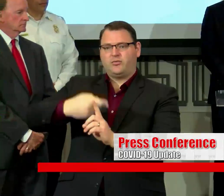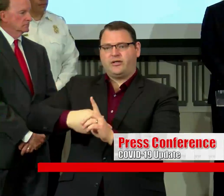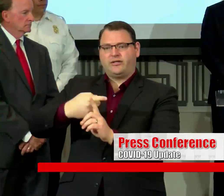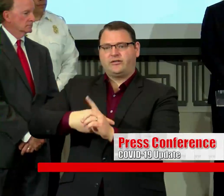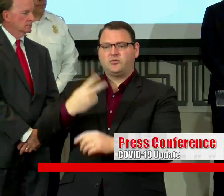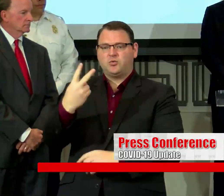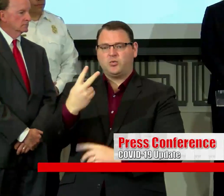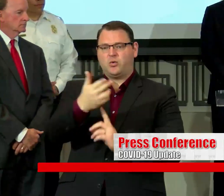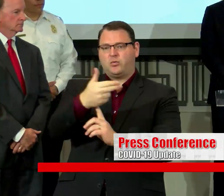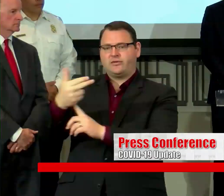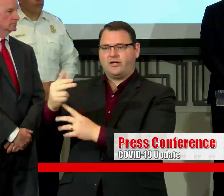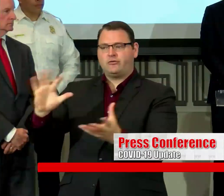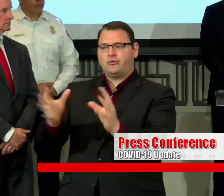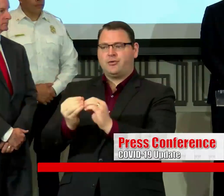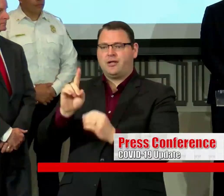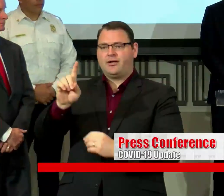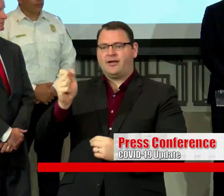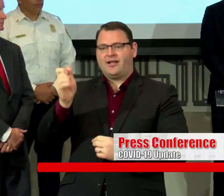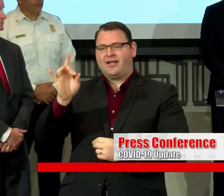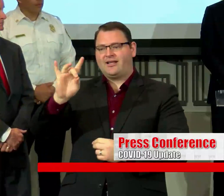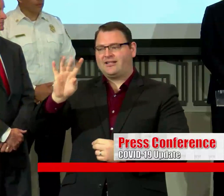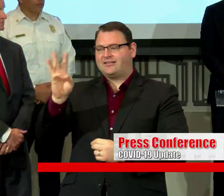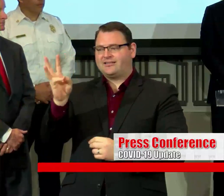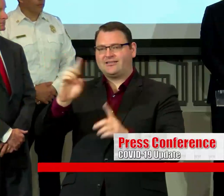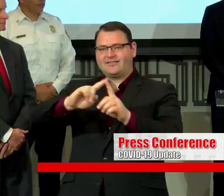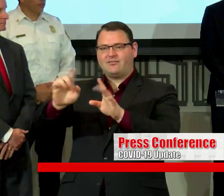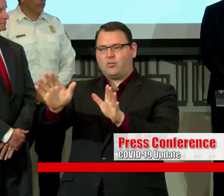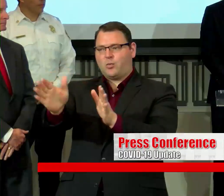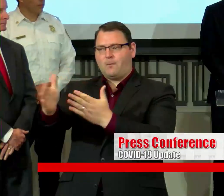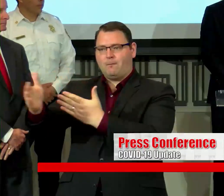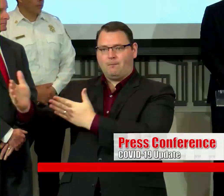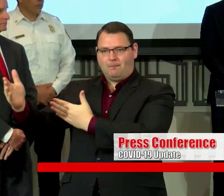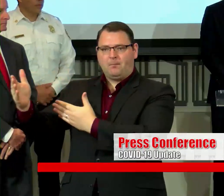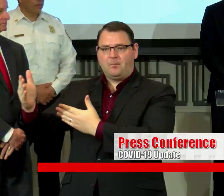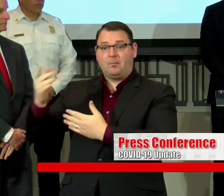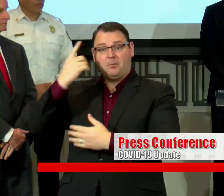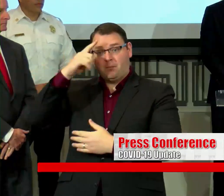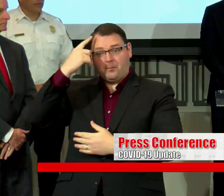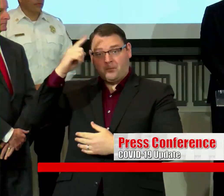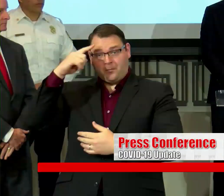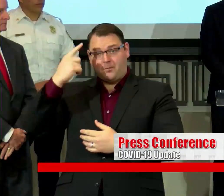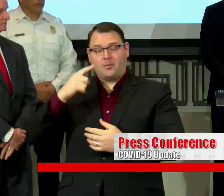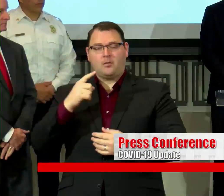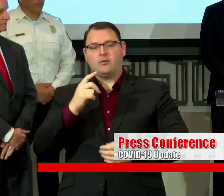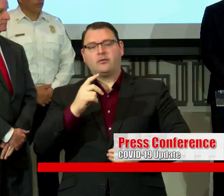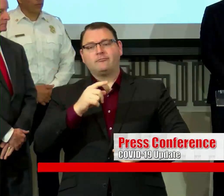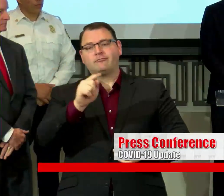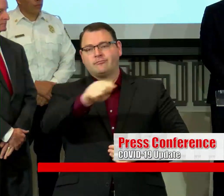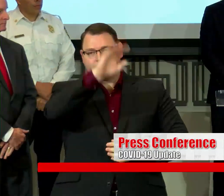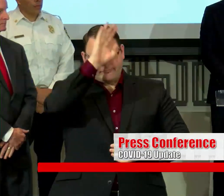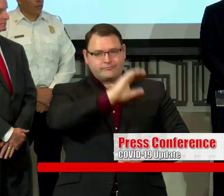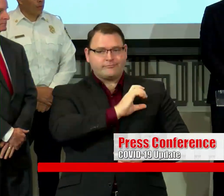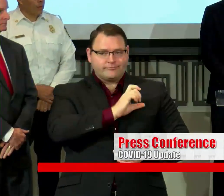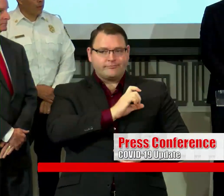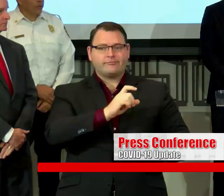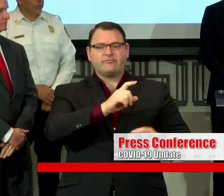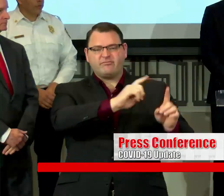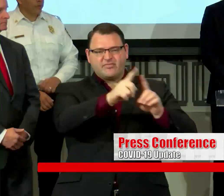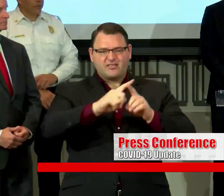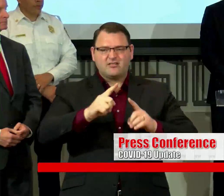for those 2 hotels to be used as quarantine space. It is a 3-month lease